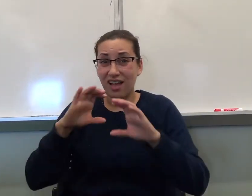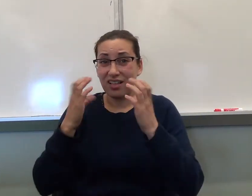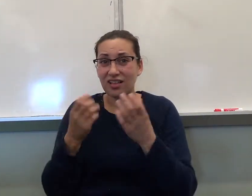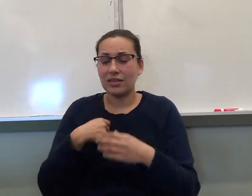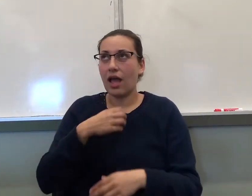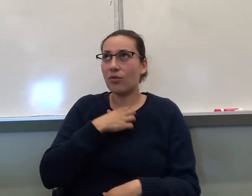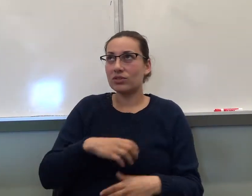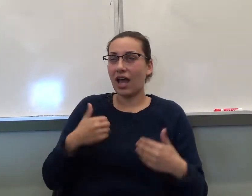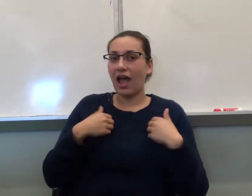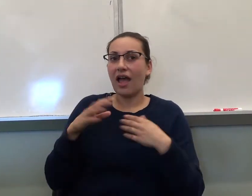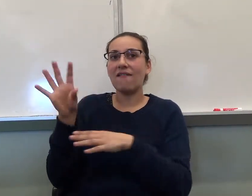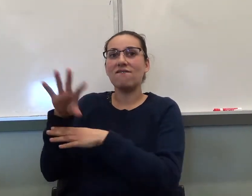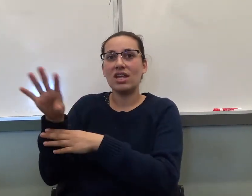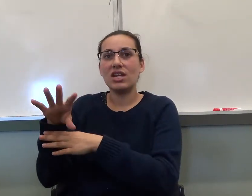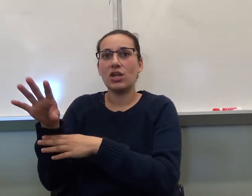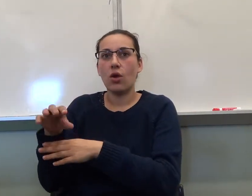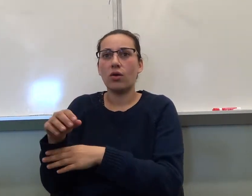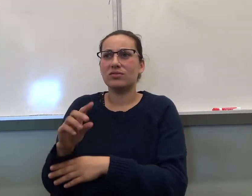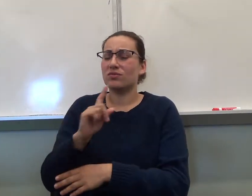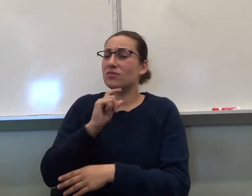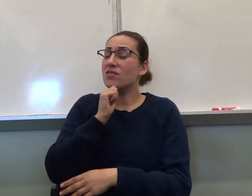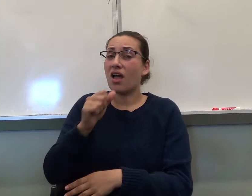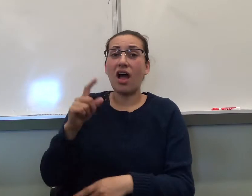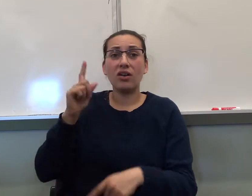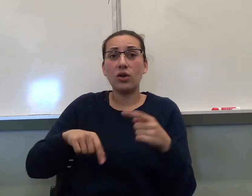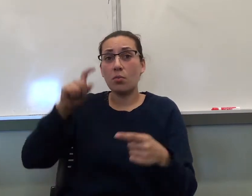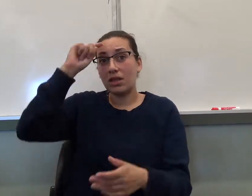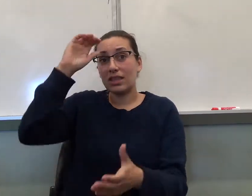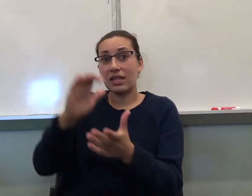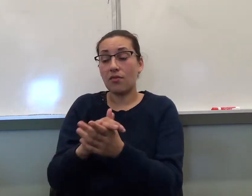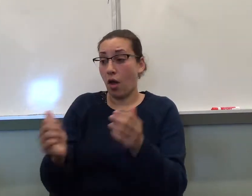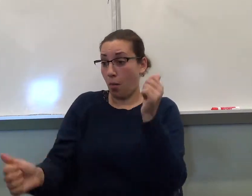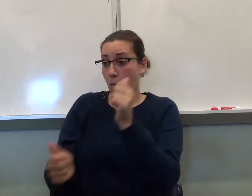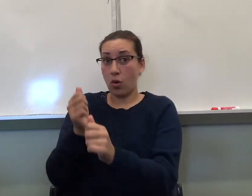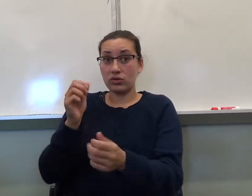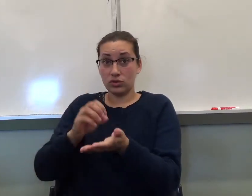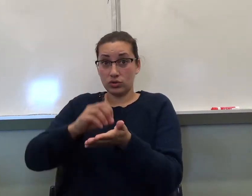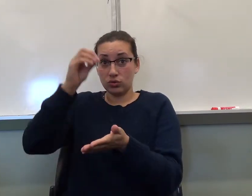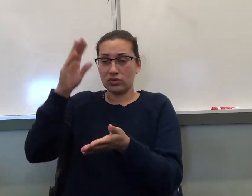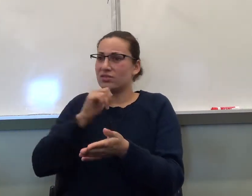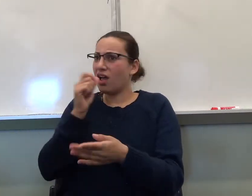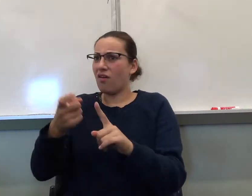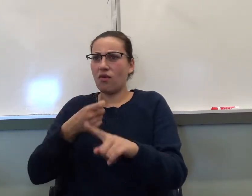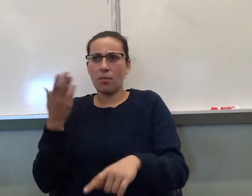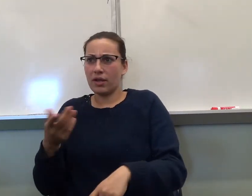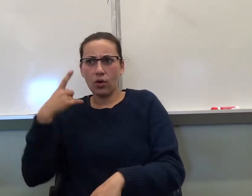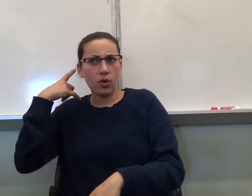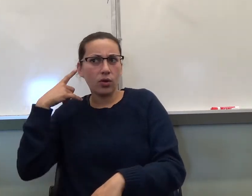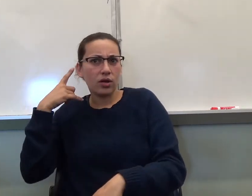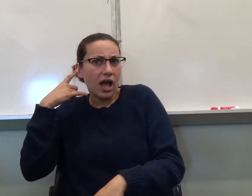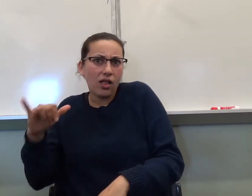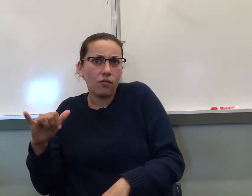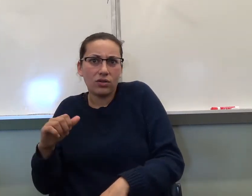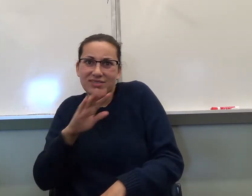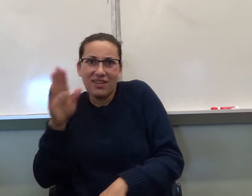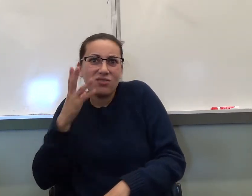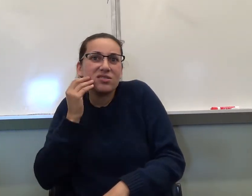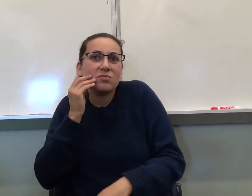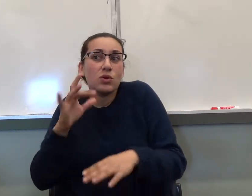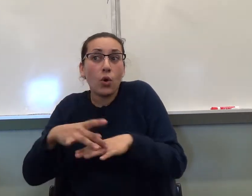video of that. That was unbelievable. Most of them weren't from California. They'd never been in an earthquake before. And here you